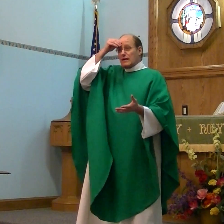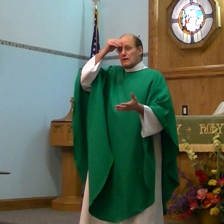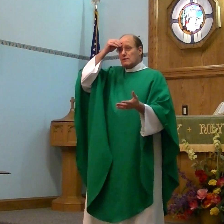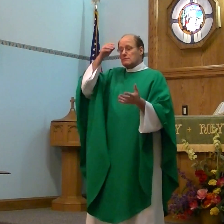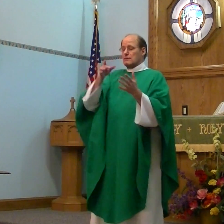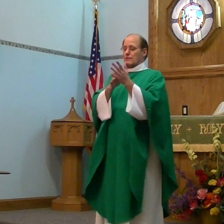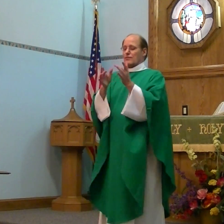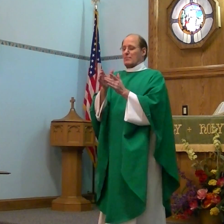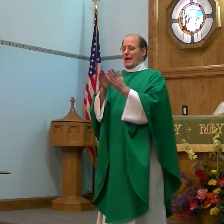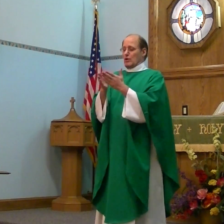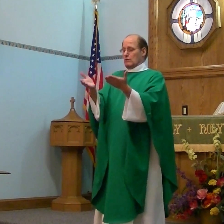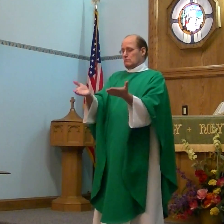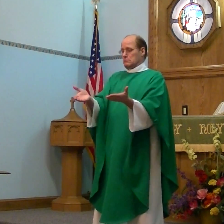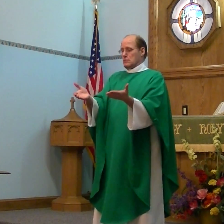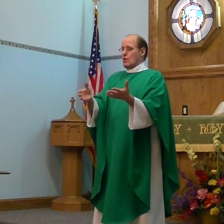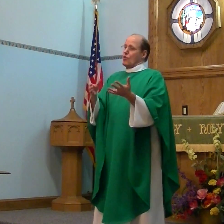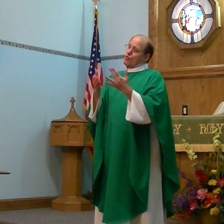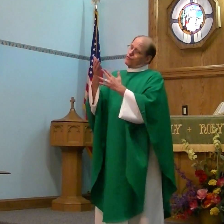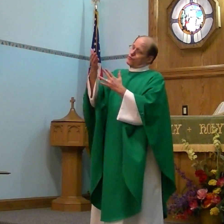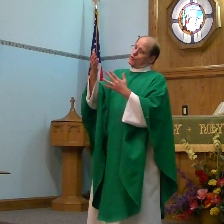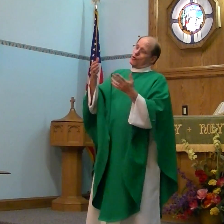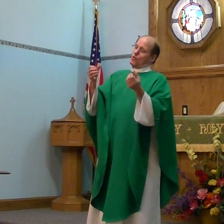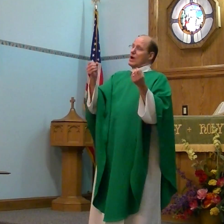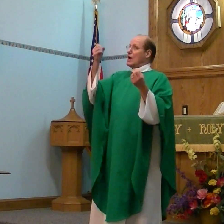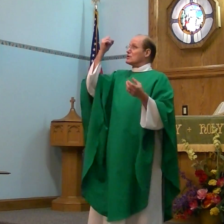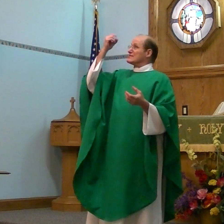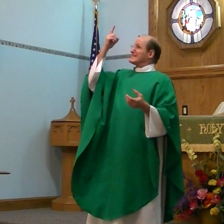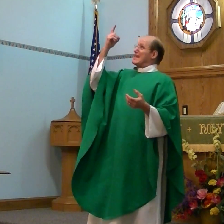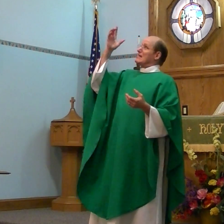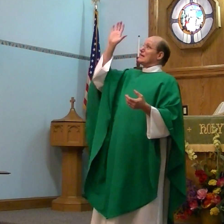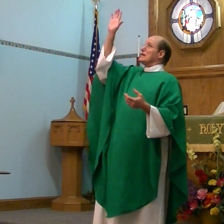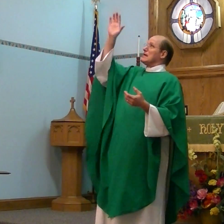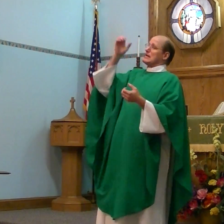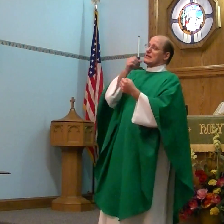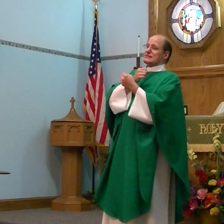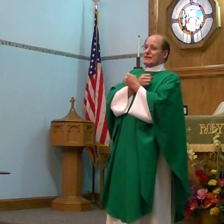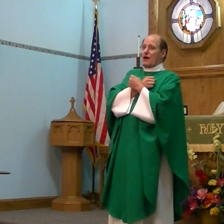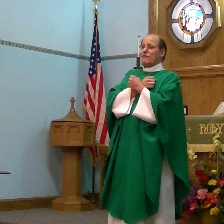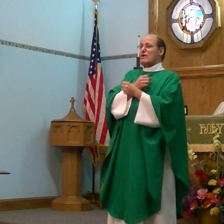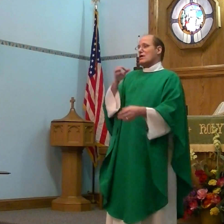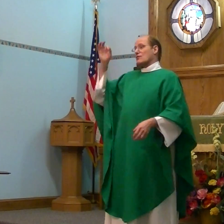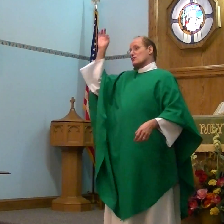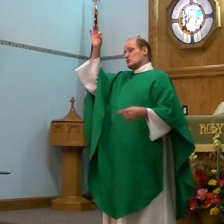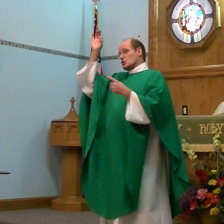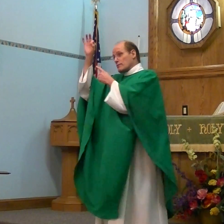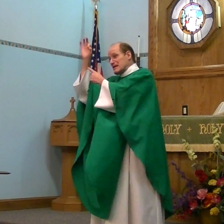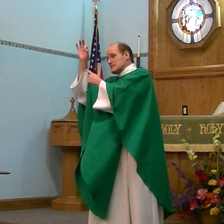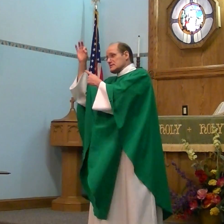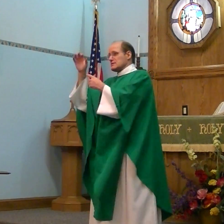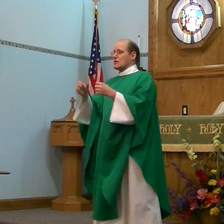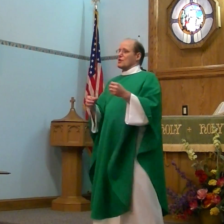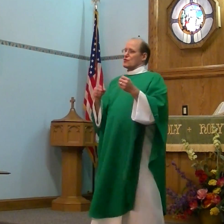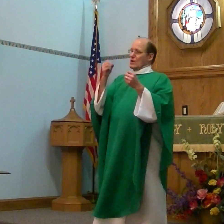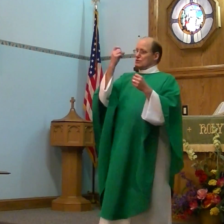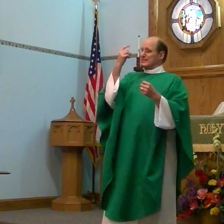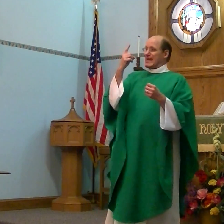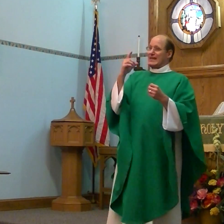the Bible, through understanding his love through sermons, through understanding